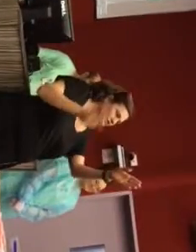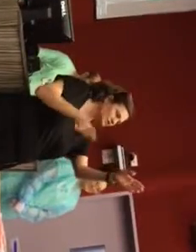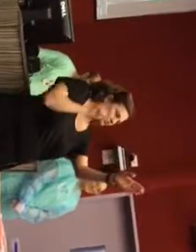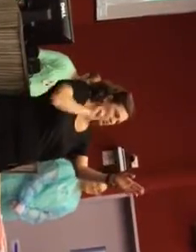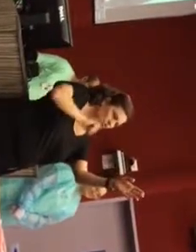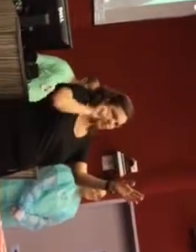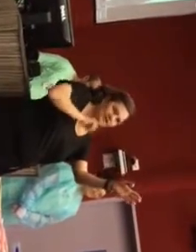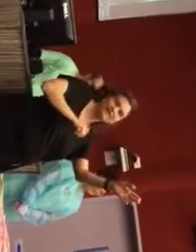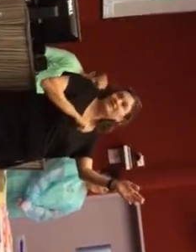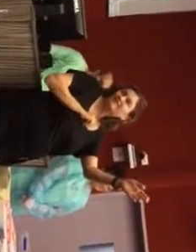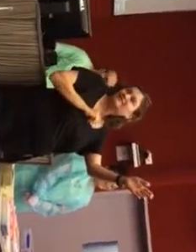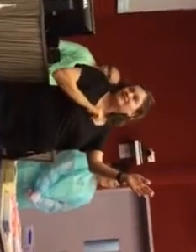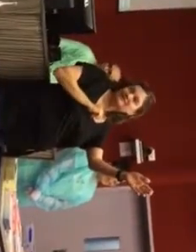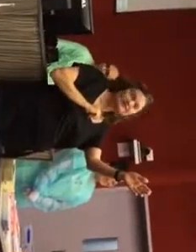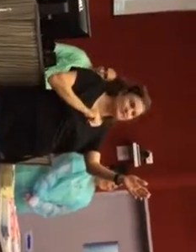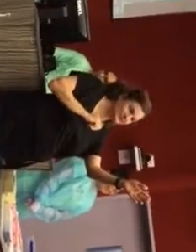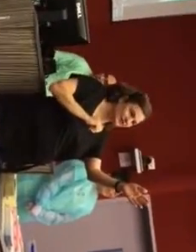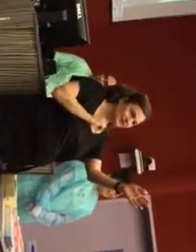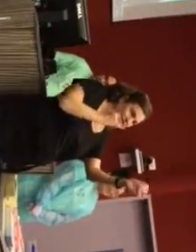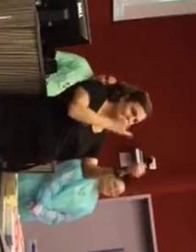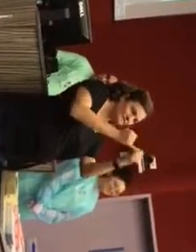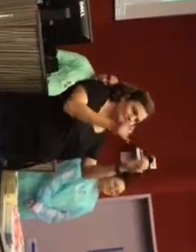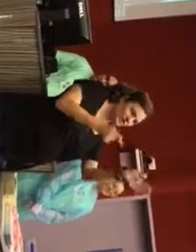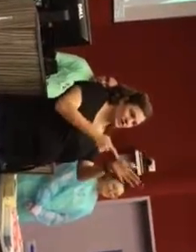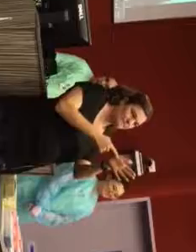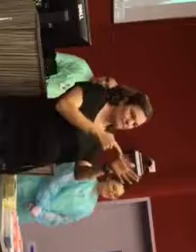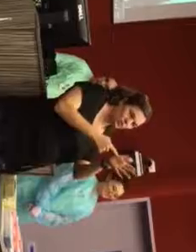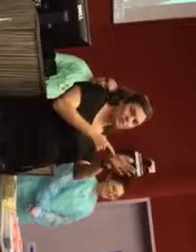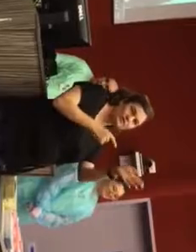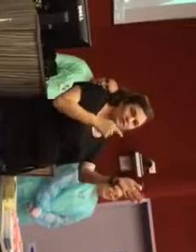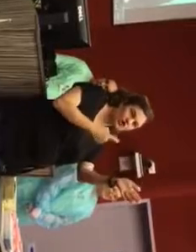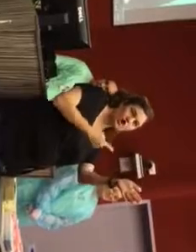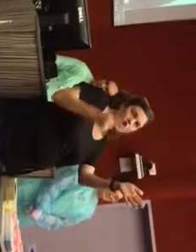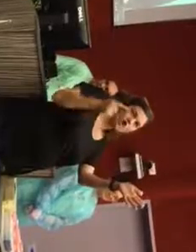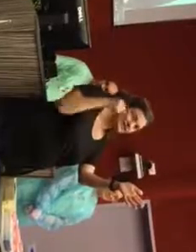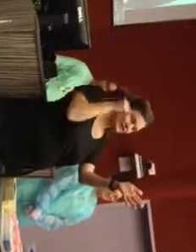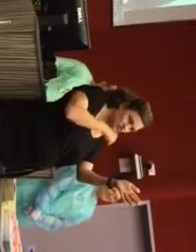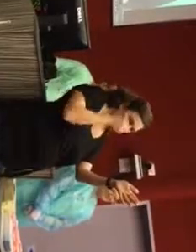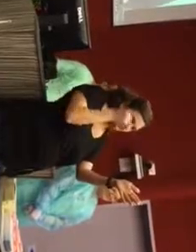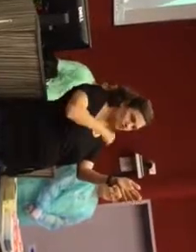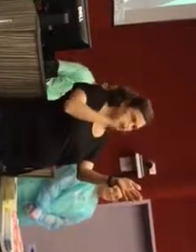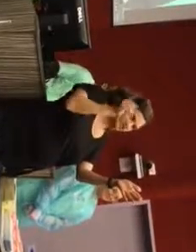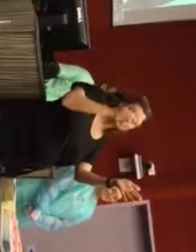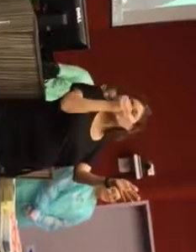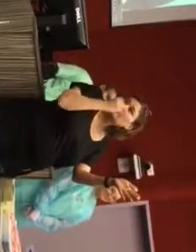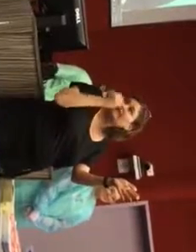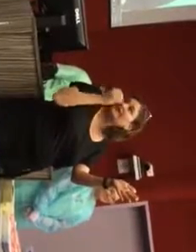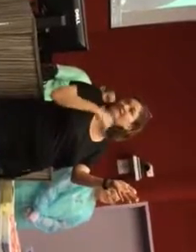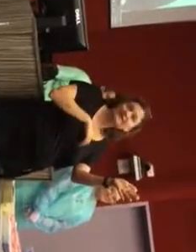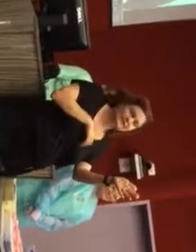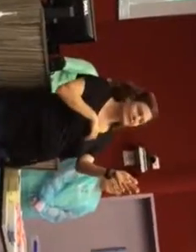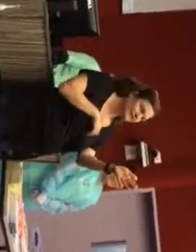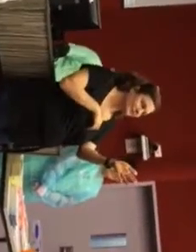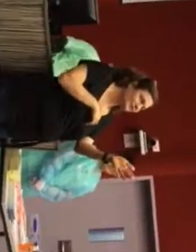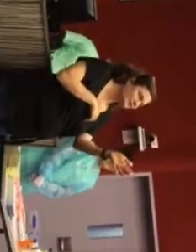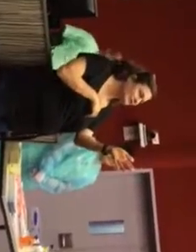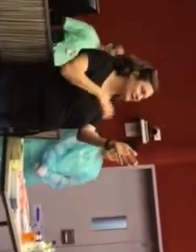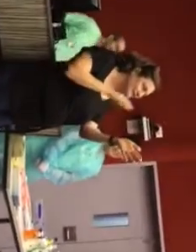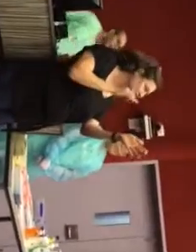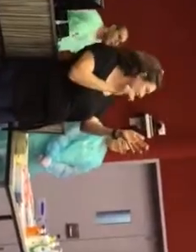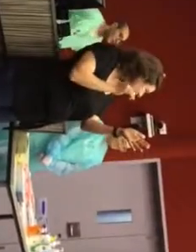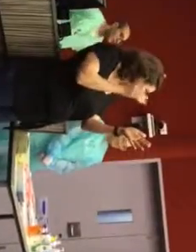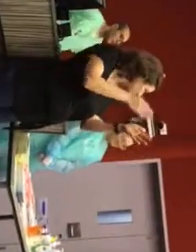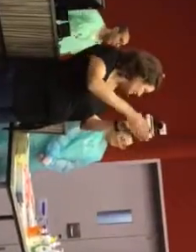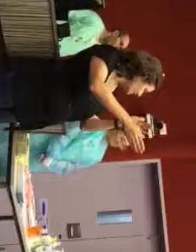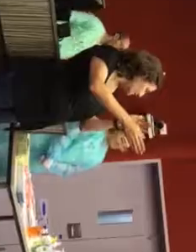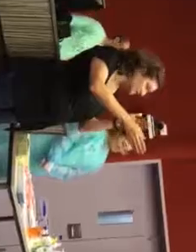drink a lot of water. Very true. So that's a very important thing. It's not just toothbrushing. It's what we eat and it's what we consume. Well, yeah, and that's why saliva